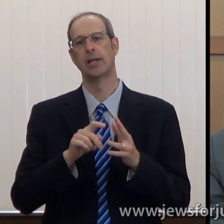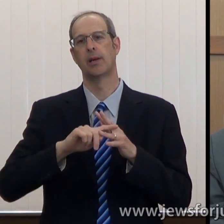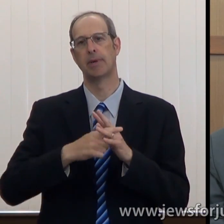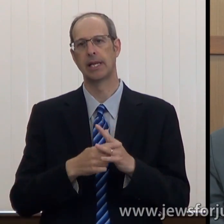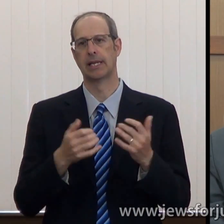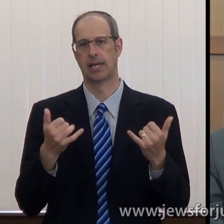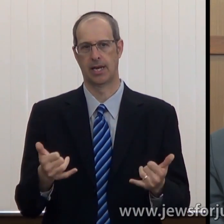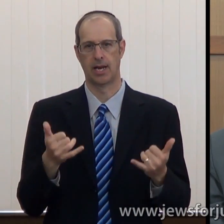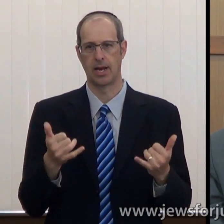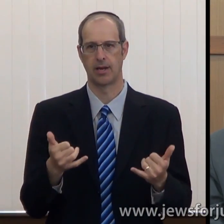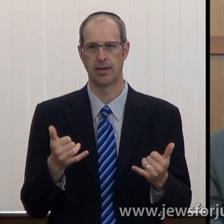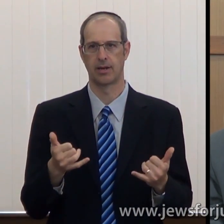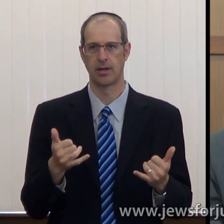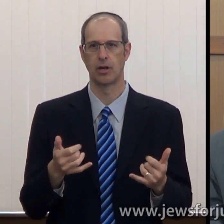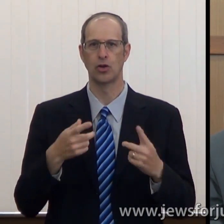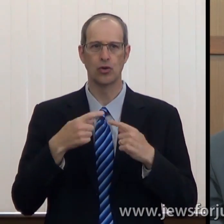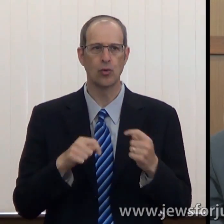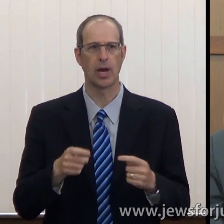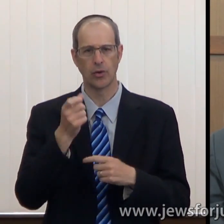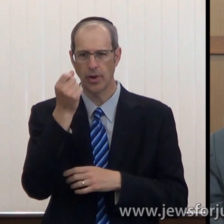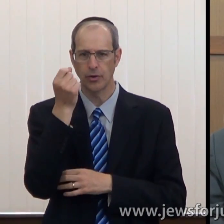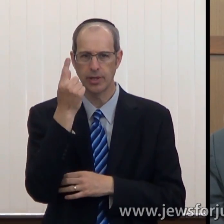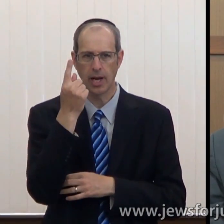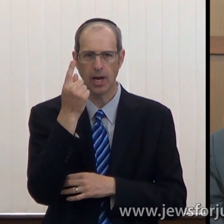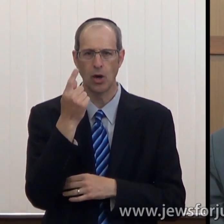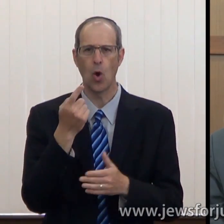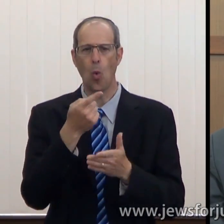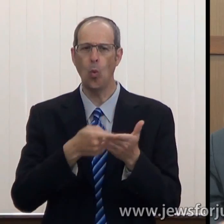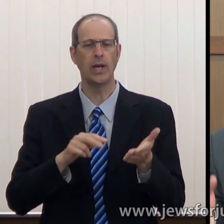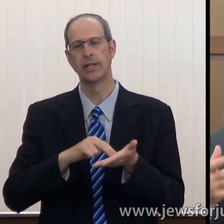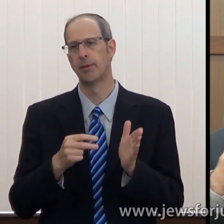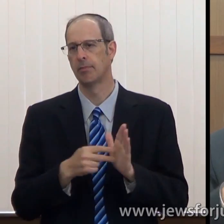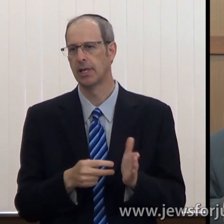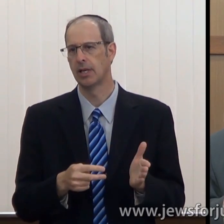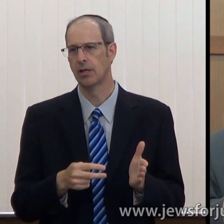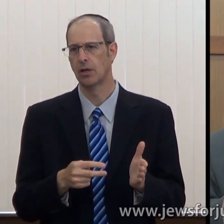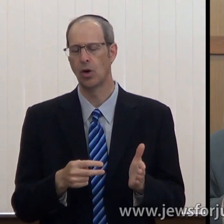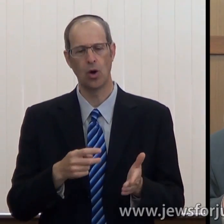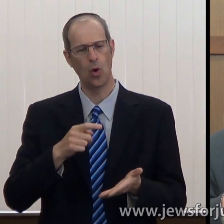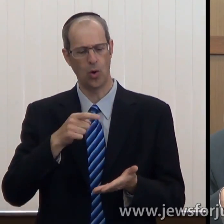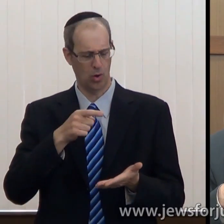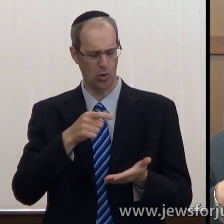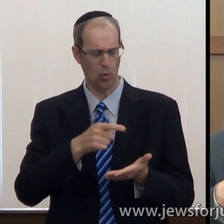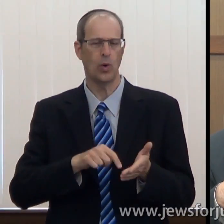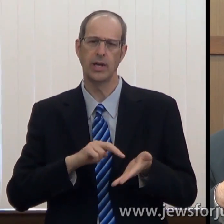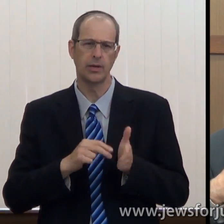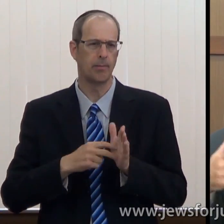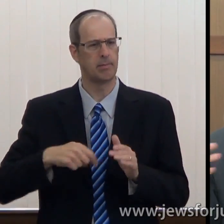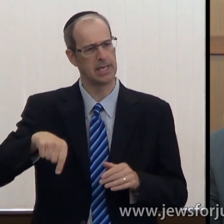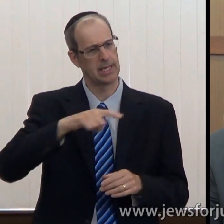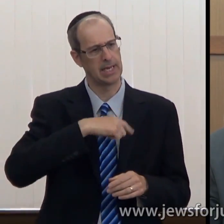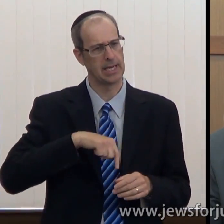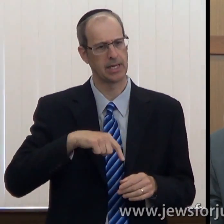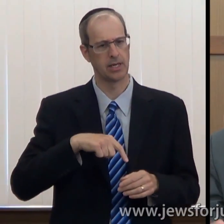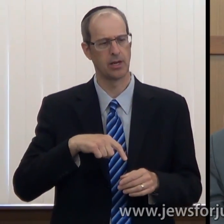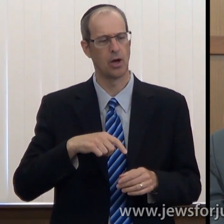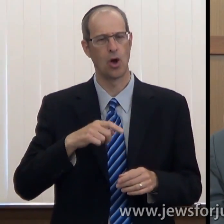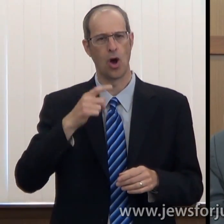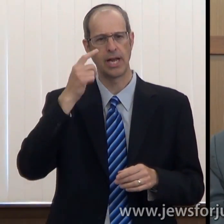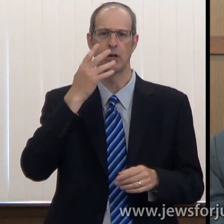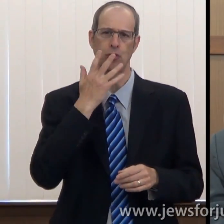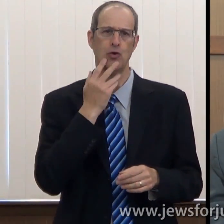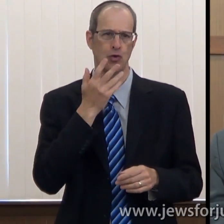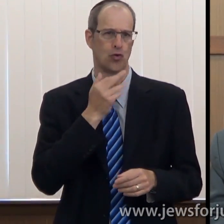today trying to understand what does it mean? What do we mean in Yahadut, in Judaism,